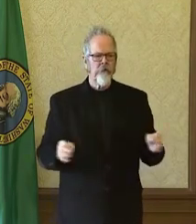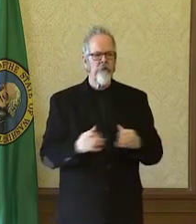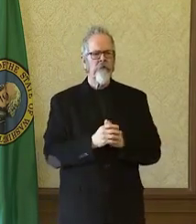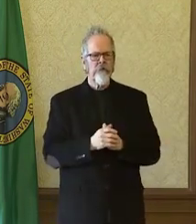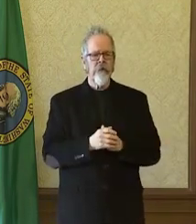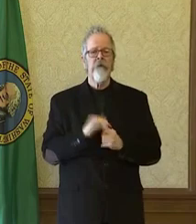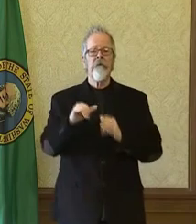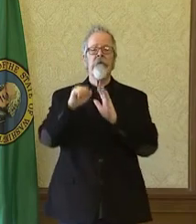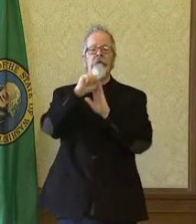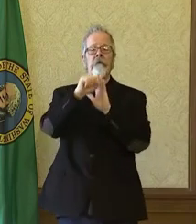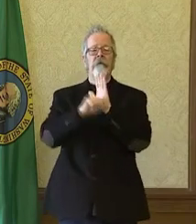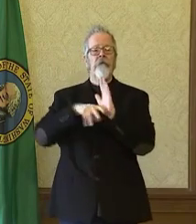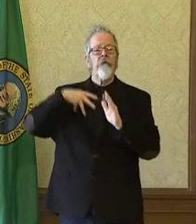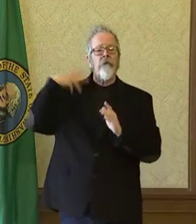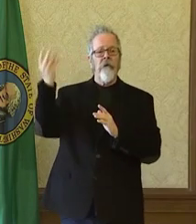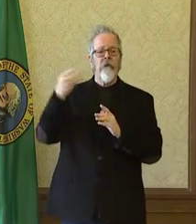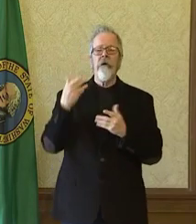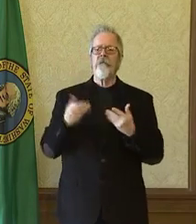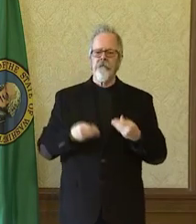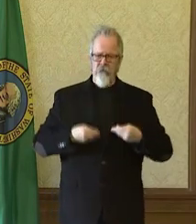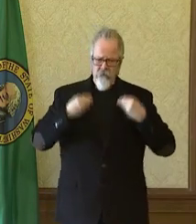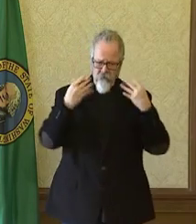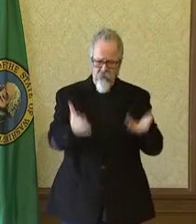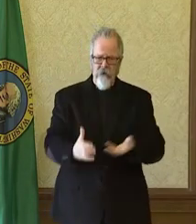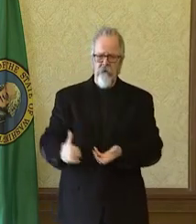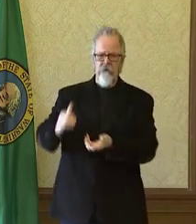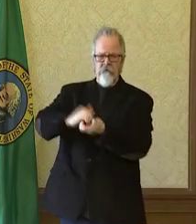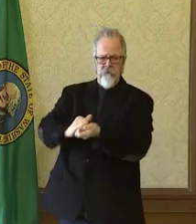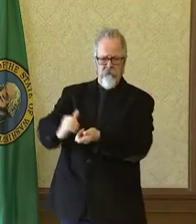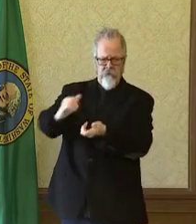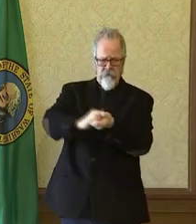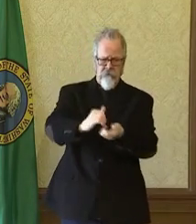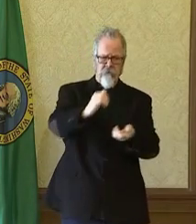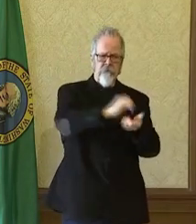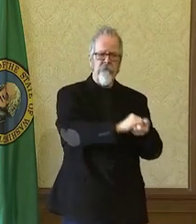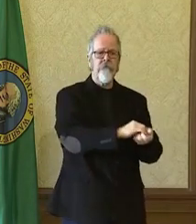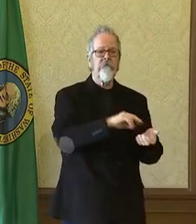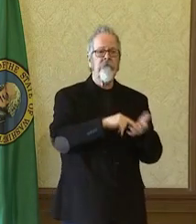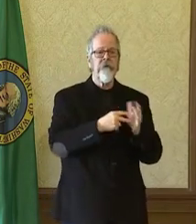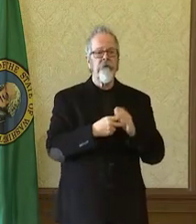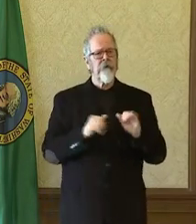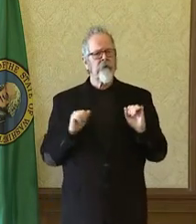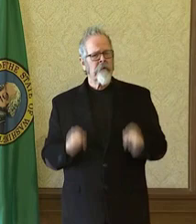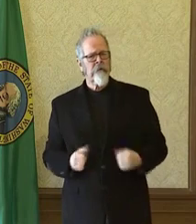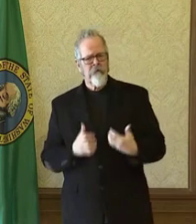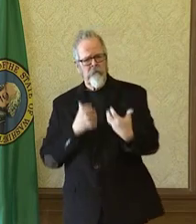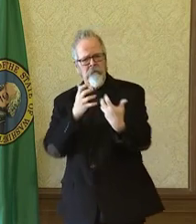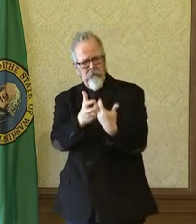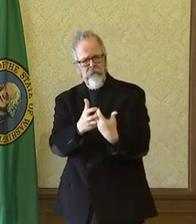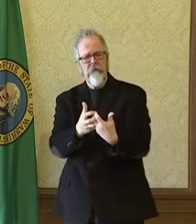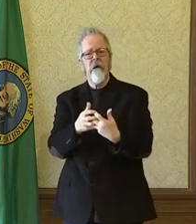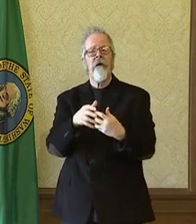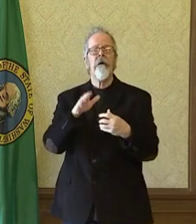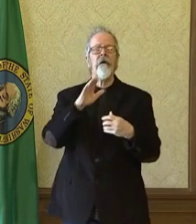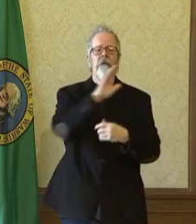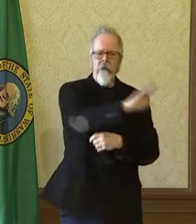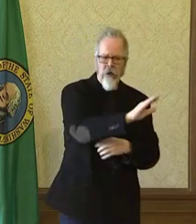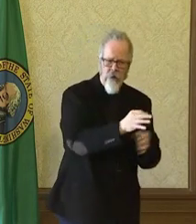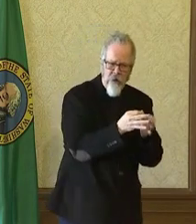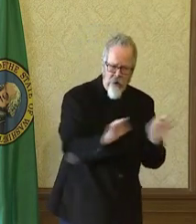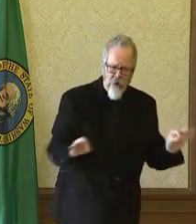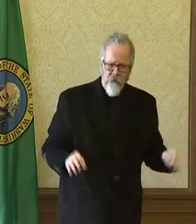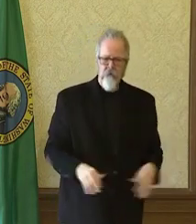online to access this grant page, they'll be able to receive information in multiple languages, including some commonly spoken Asian